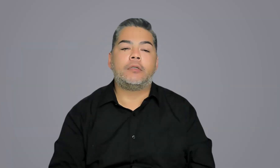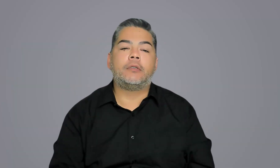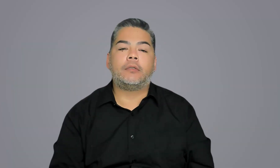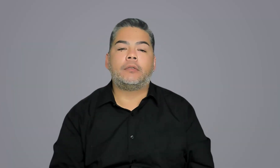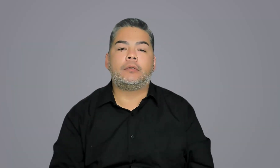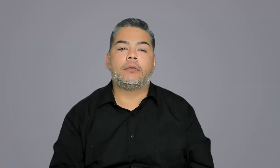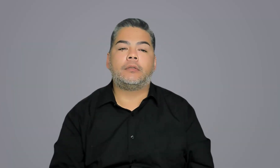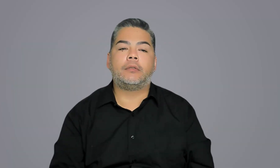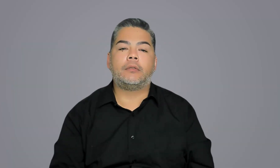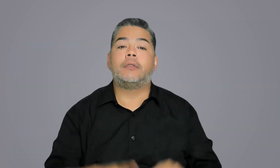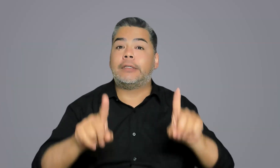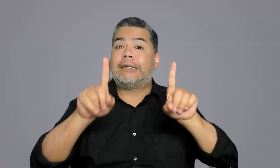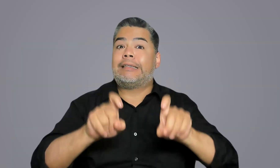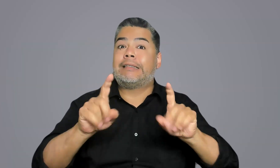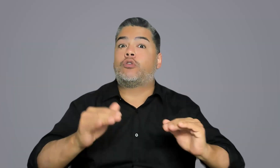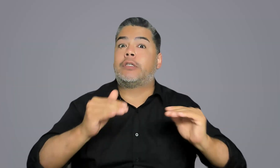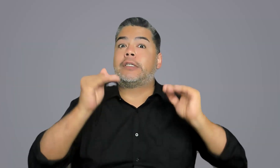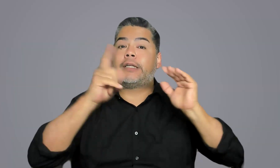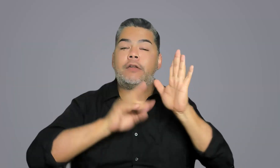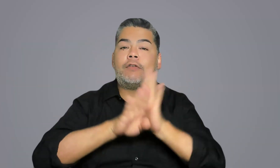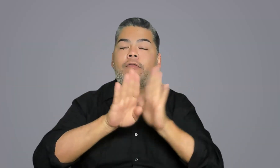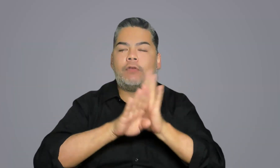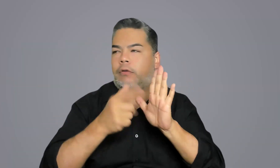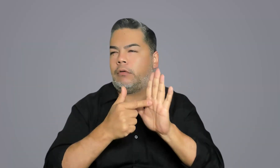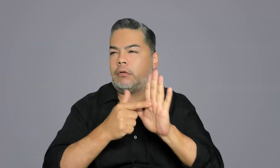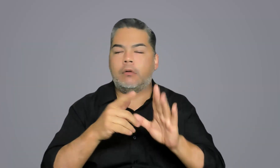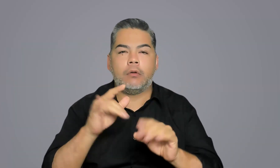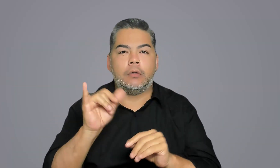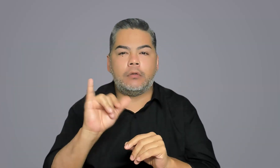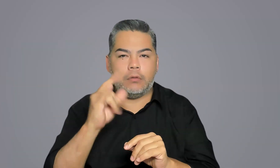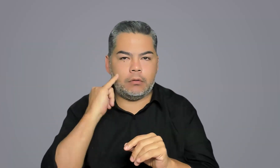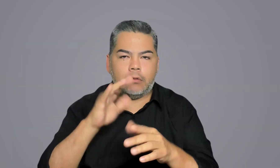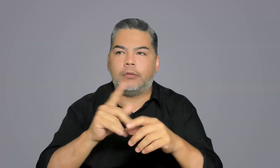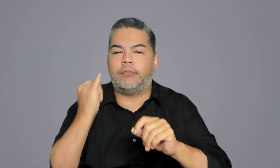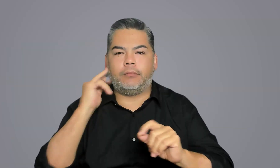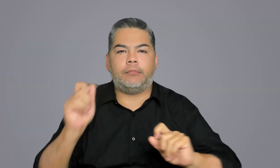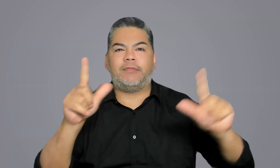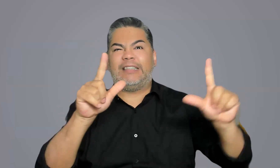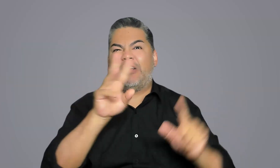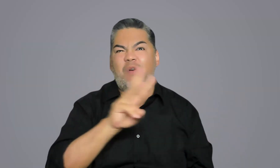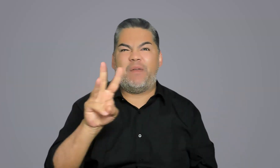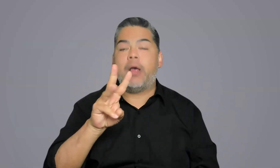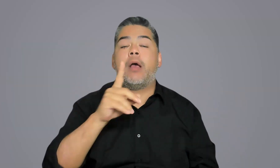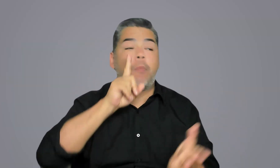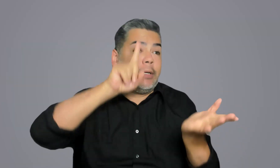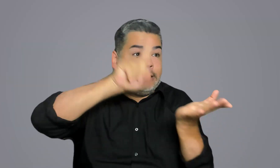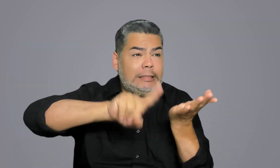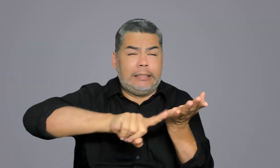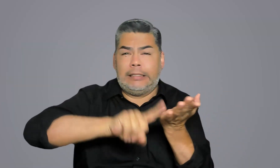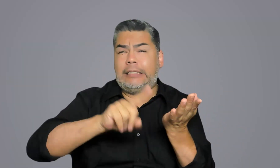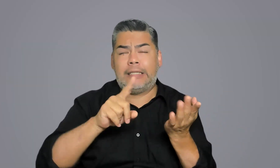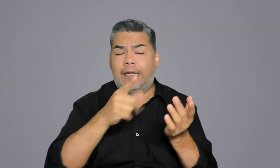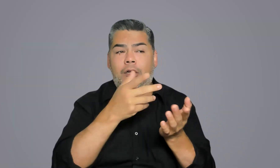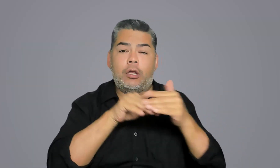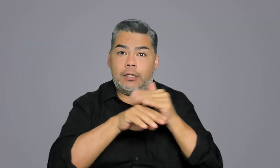stage of development. So just like you would if you were creating a digital product on the web, for example, make sure you're checking document accessibility at every